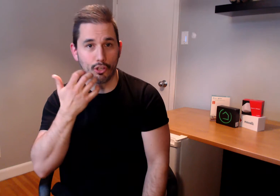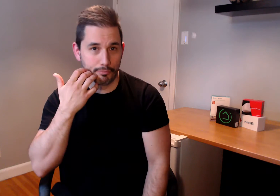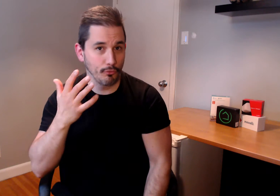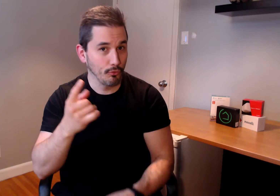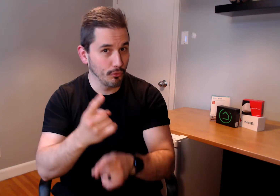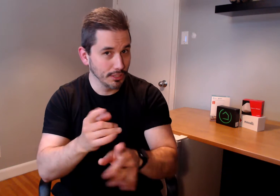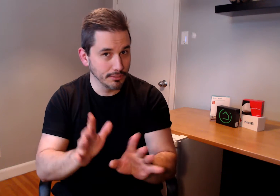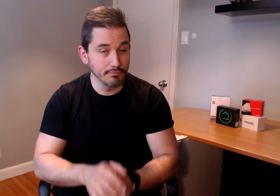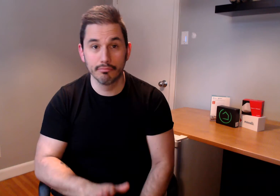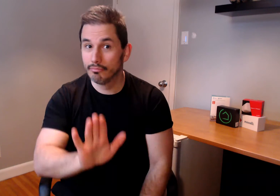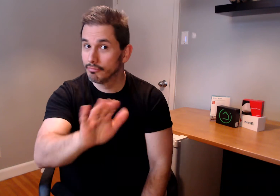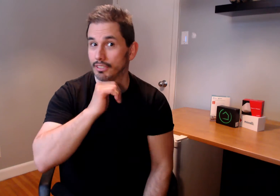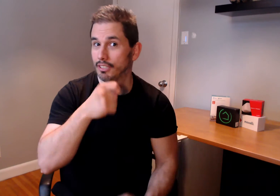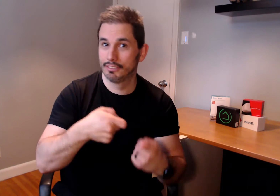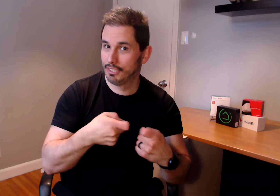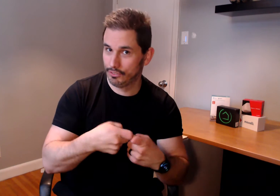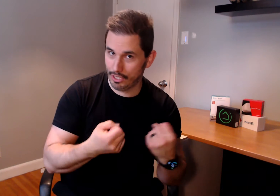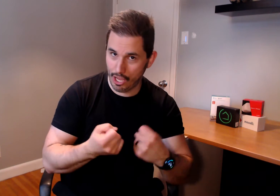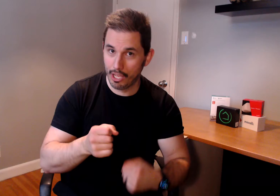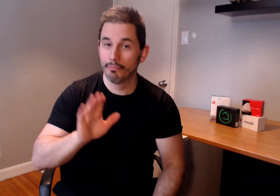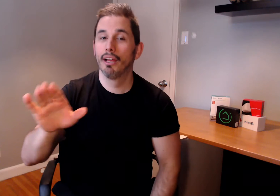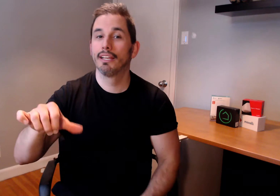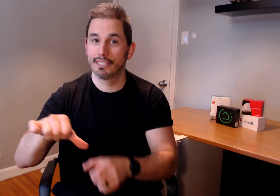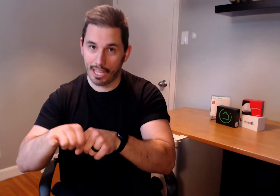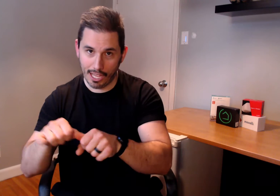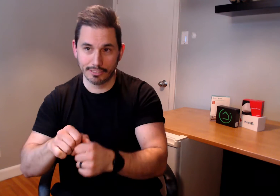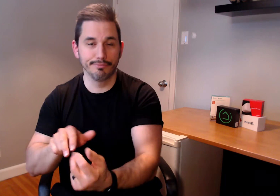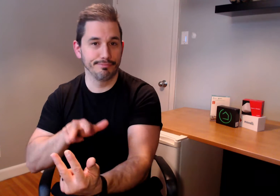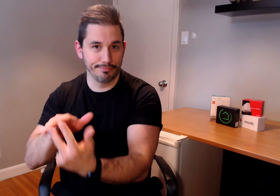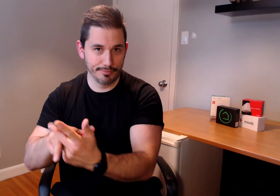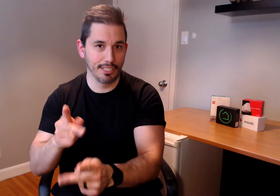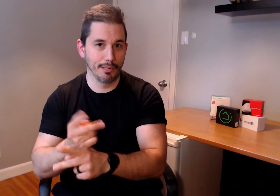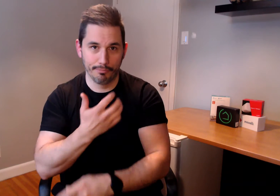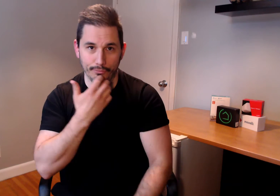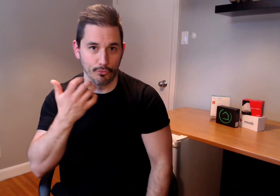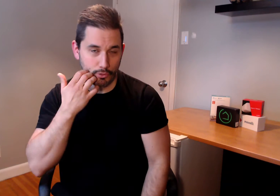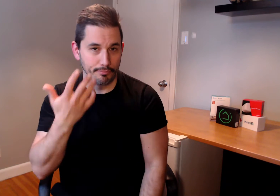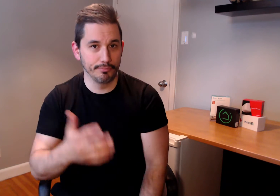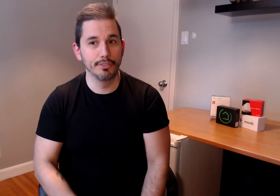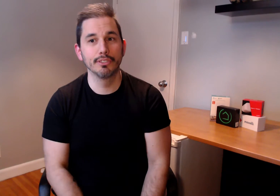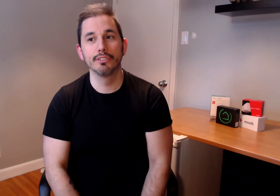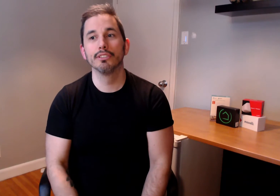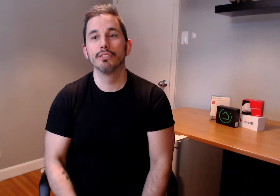block heater, and that keeps the engine and your battery warm. And this doesn't apply to electric cars, just gasoline cars.